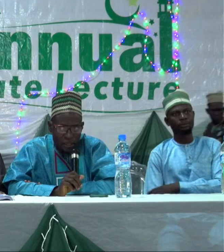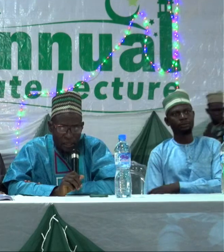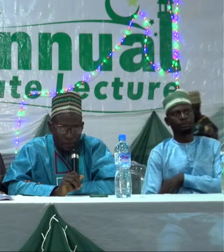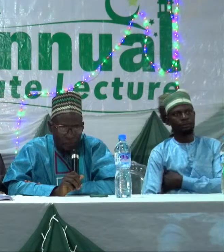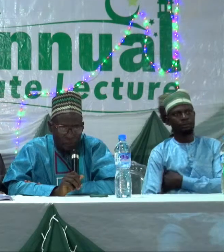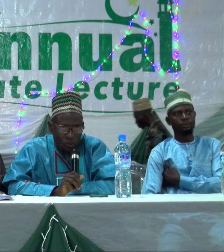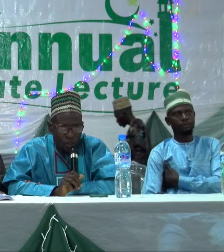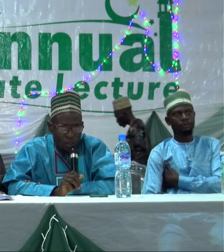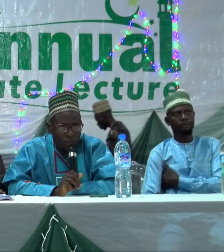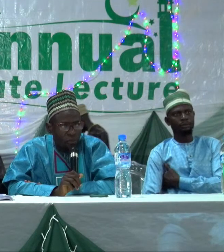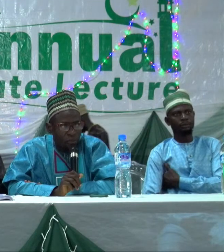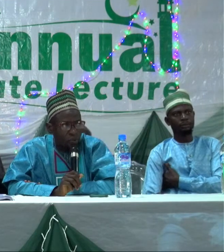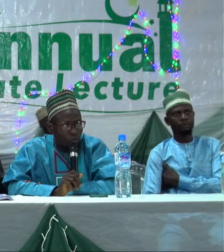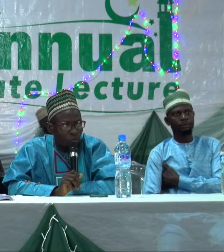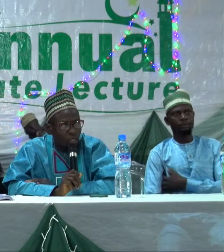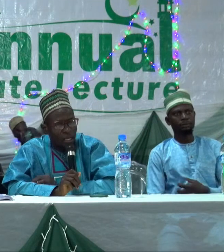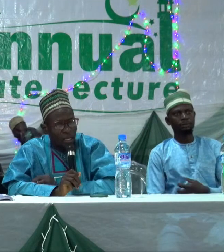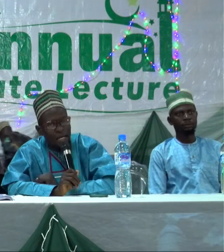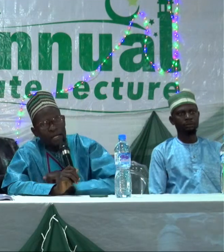aláhàúlà